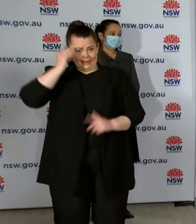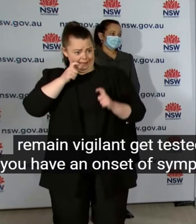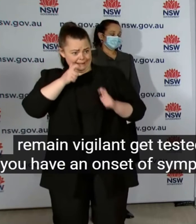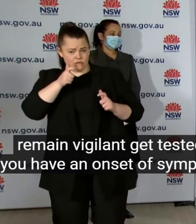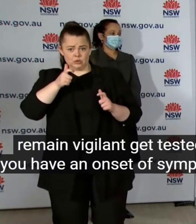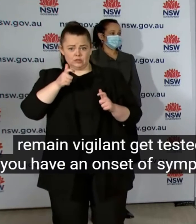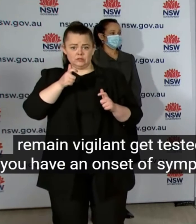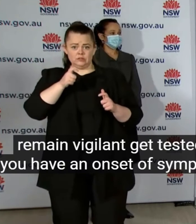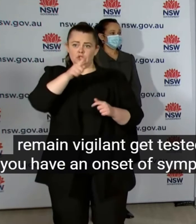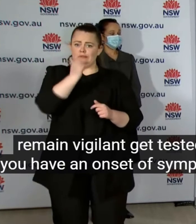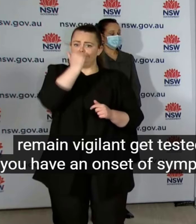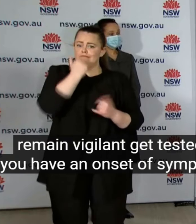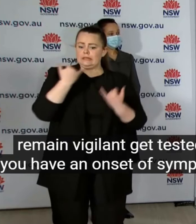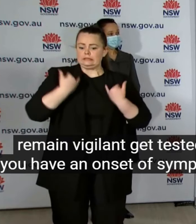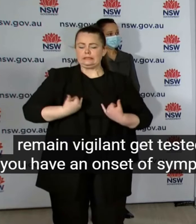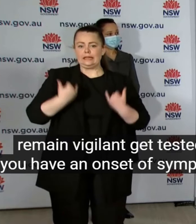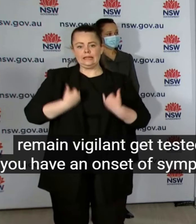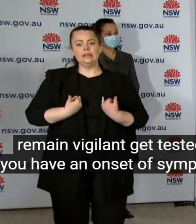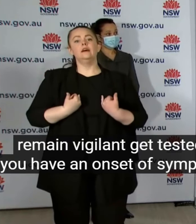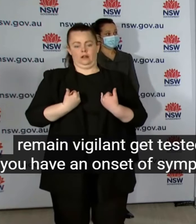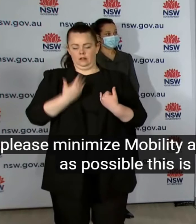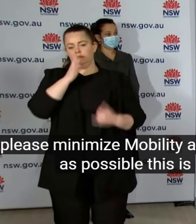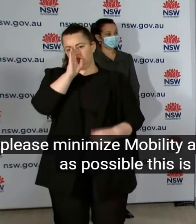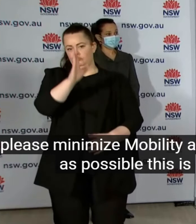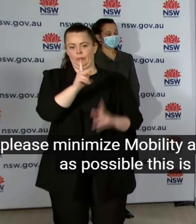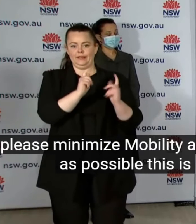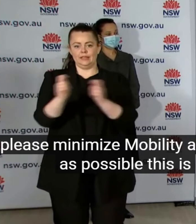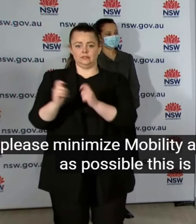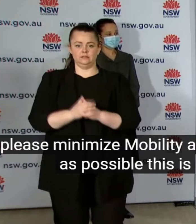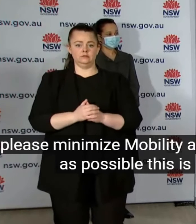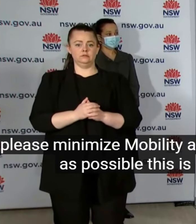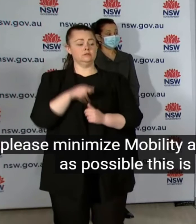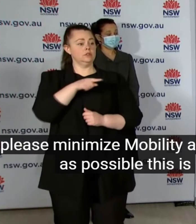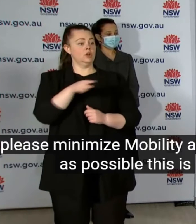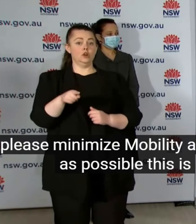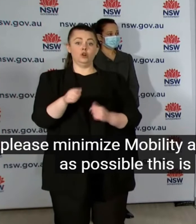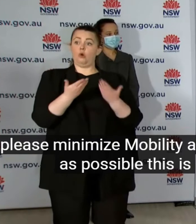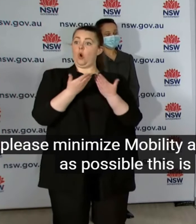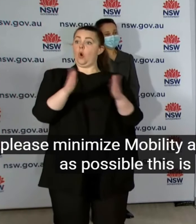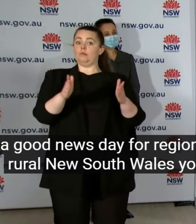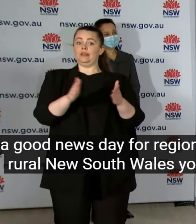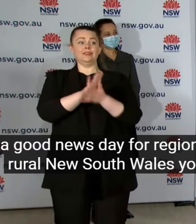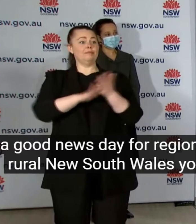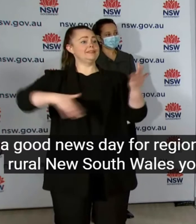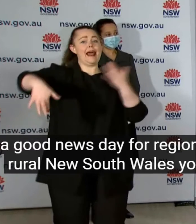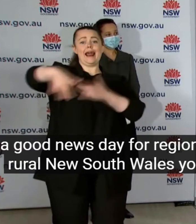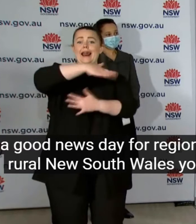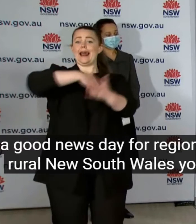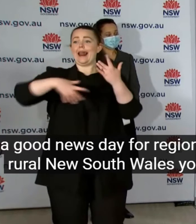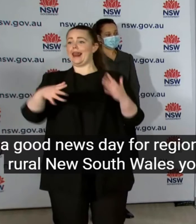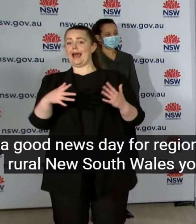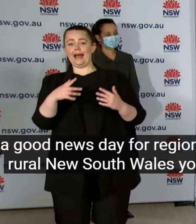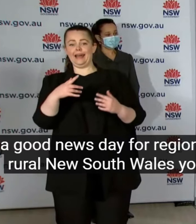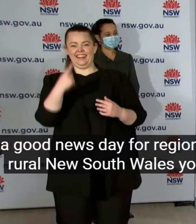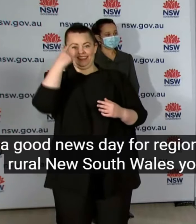symptoms. Please minimise mobility as much as possible. This is a good news day for regional rural New South Wales. You join other